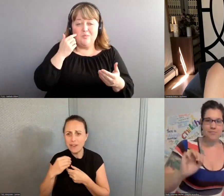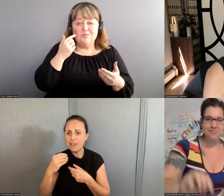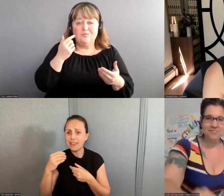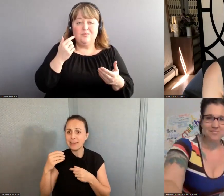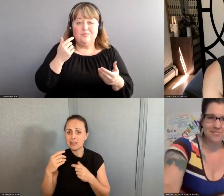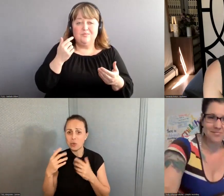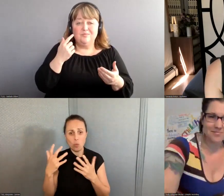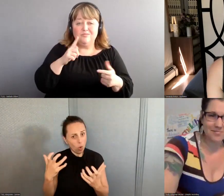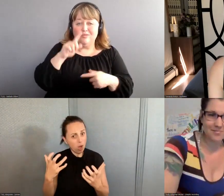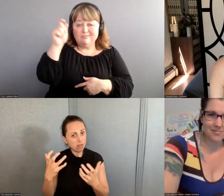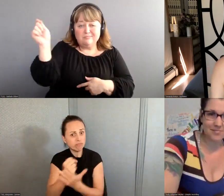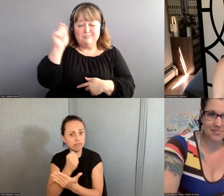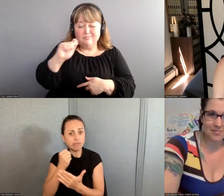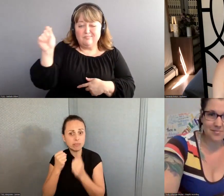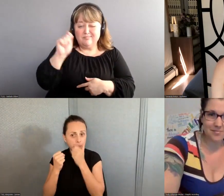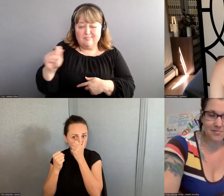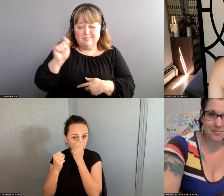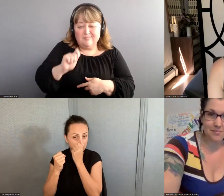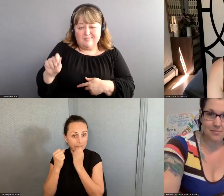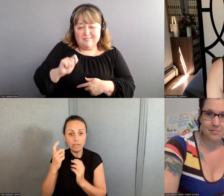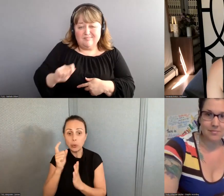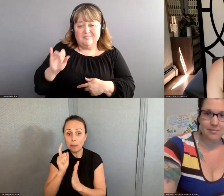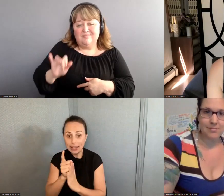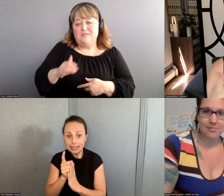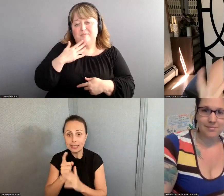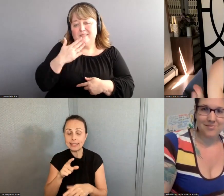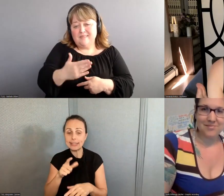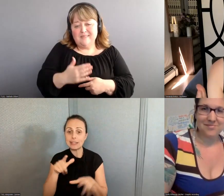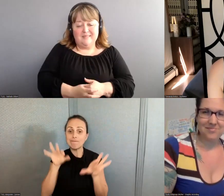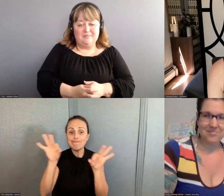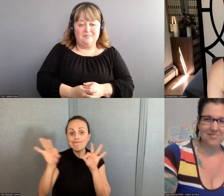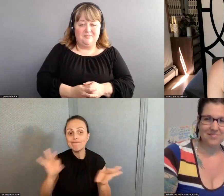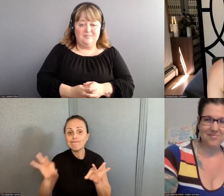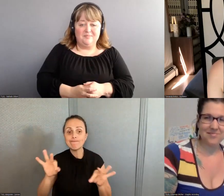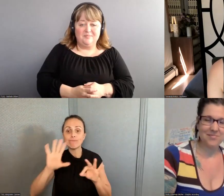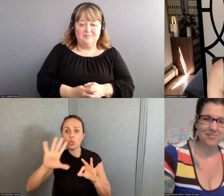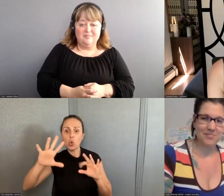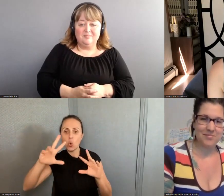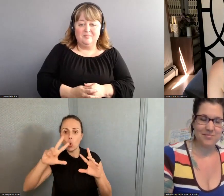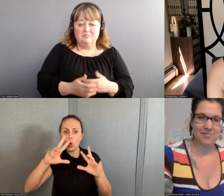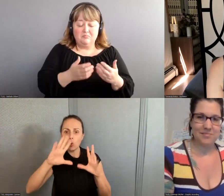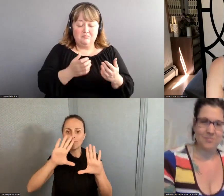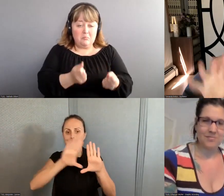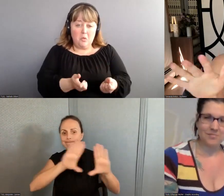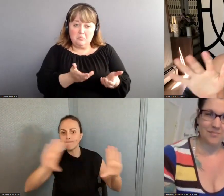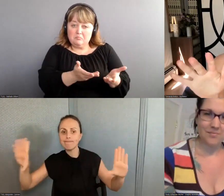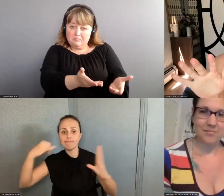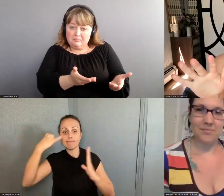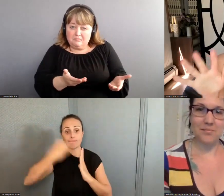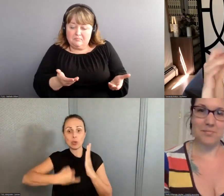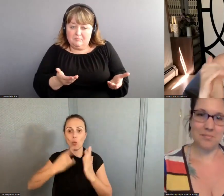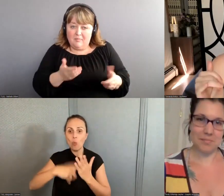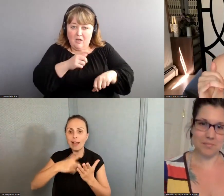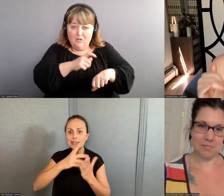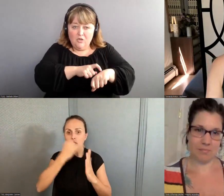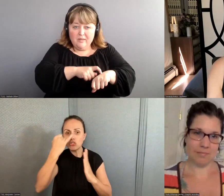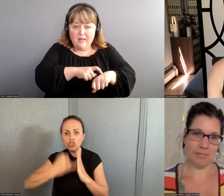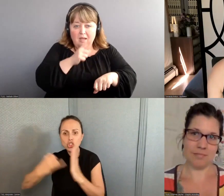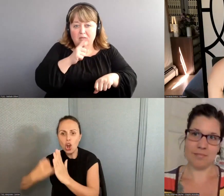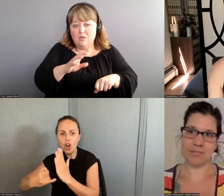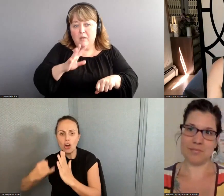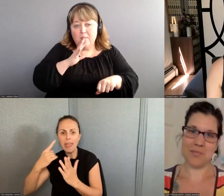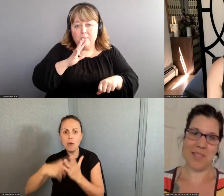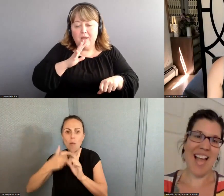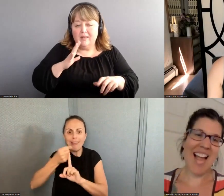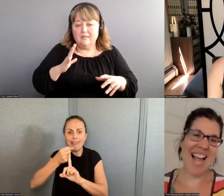a few minutes to give us some reflections on today. What's on the chart and under the chart,